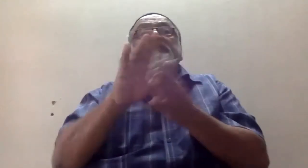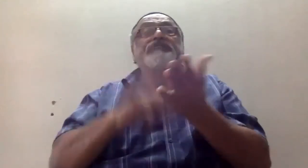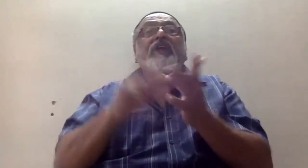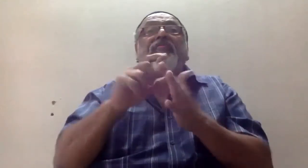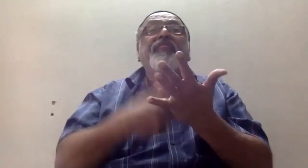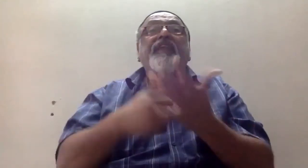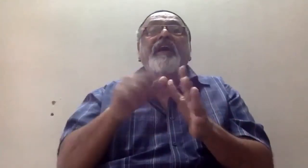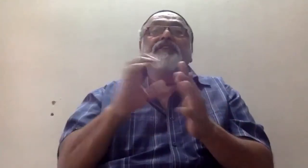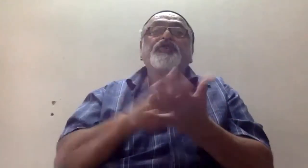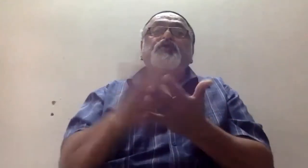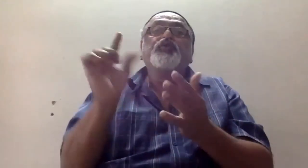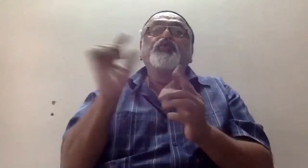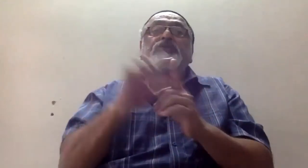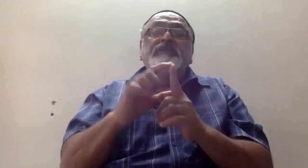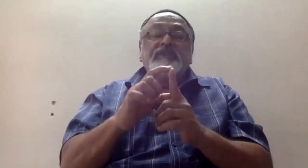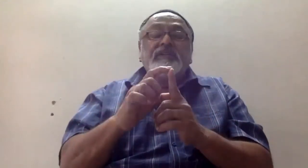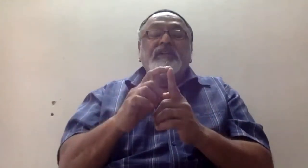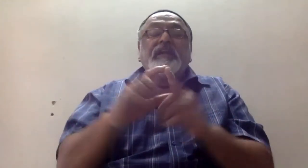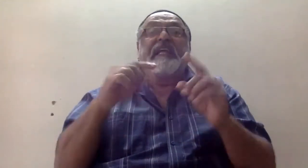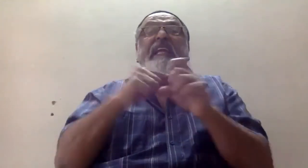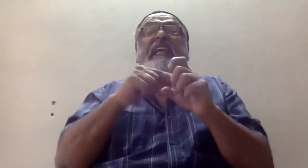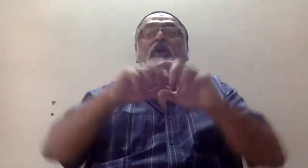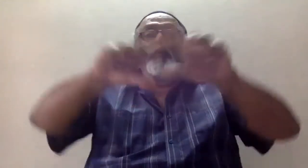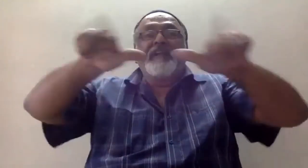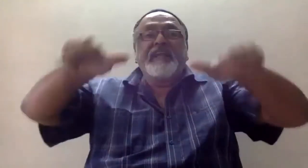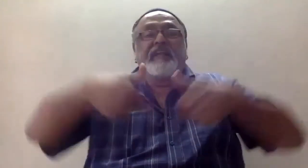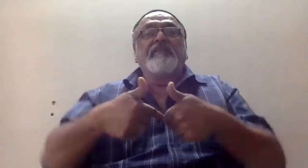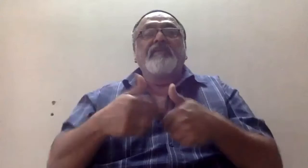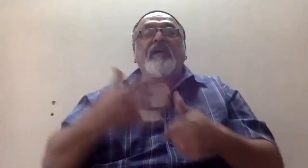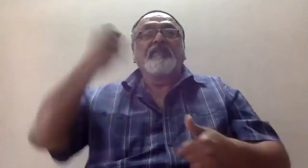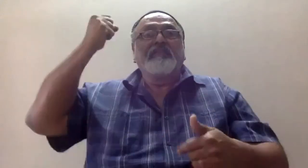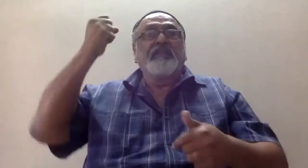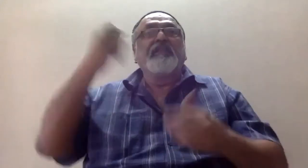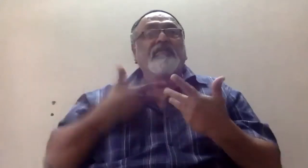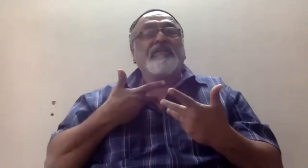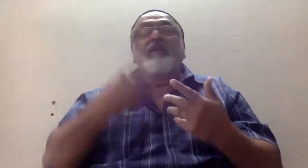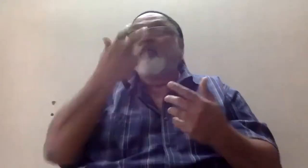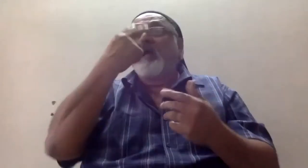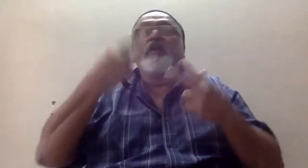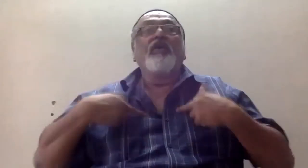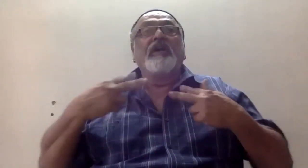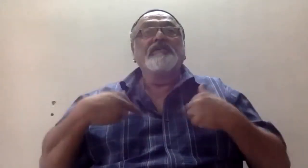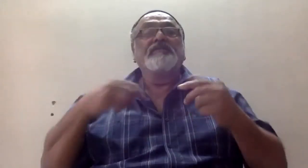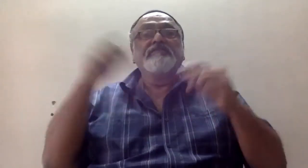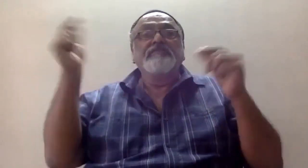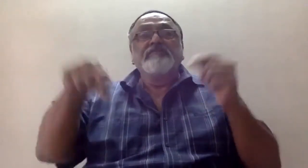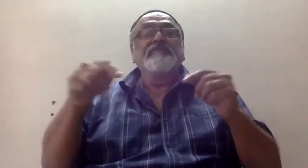our blind lawyers who were interning that time were actively involved in ensuring that this included accessibility